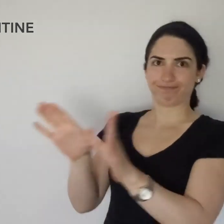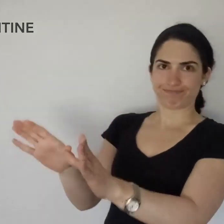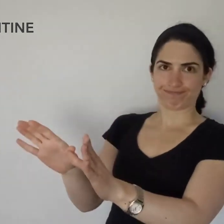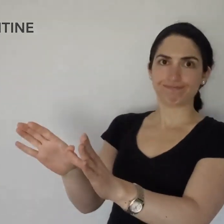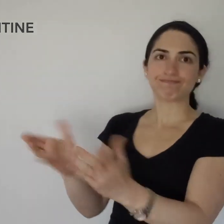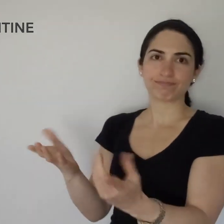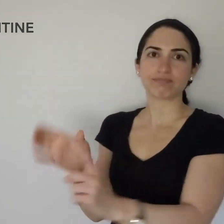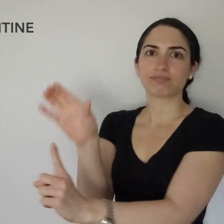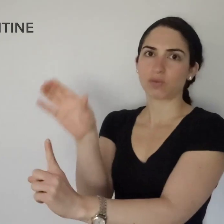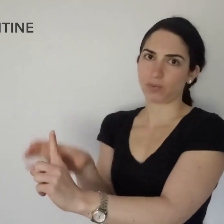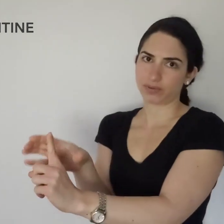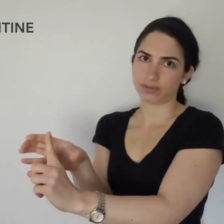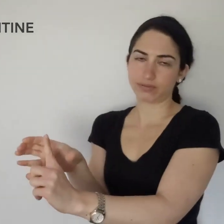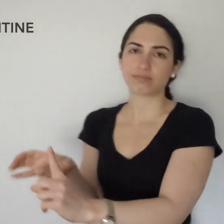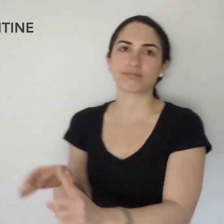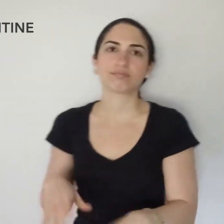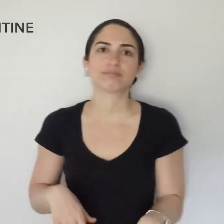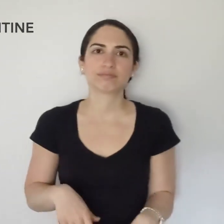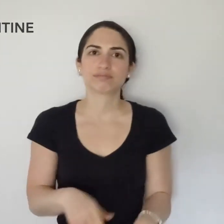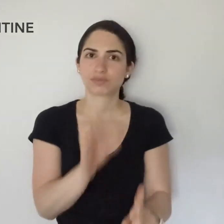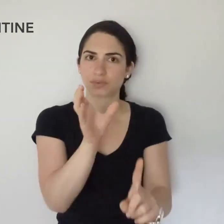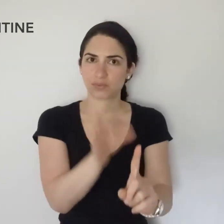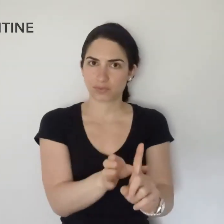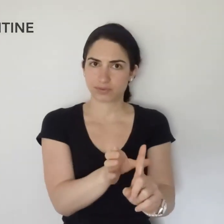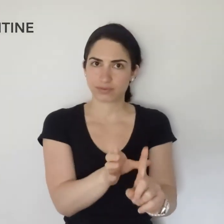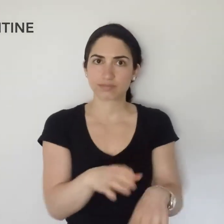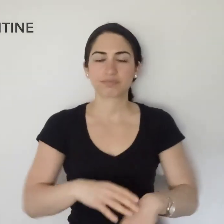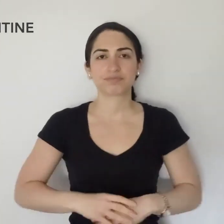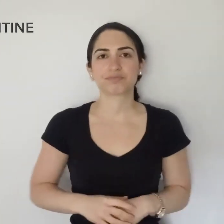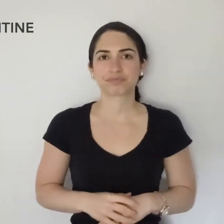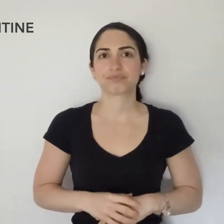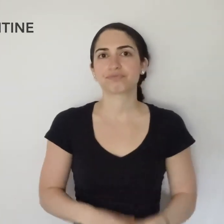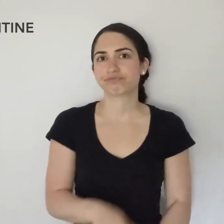hand shape shows that they are separated. Quarantine.